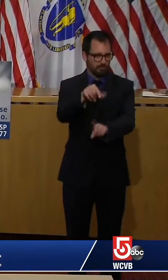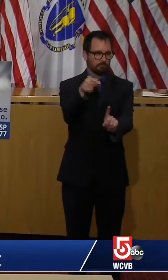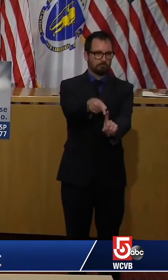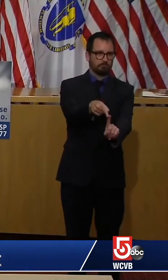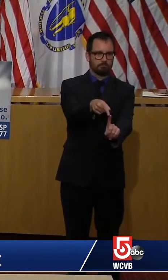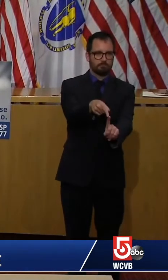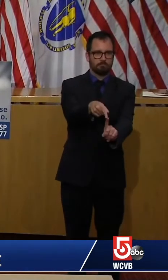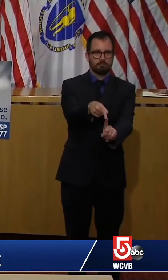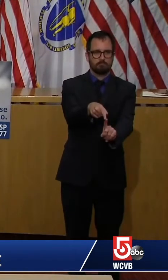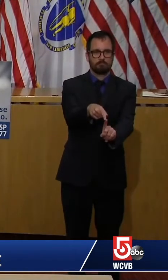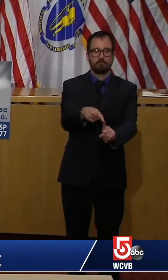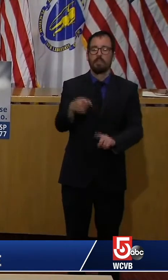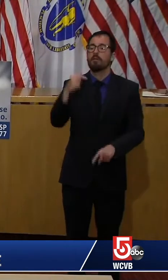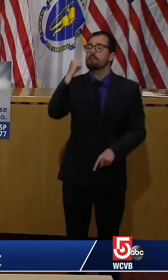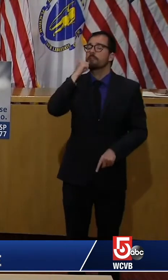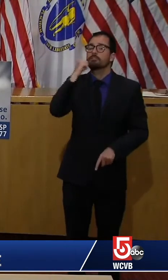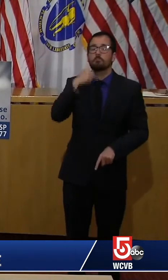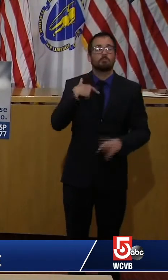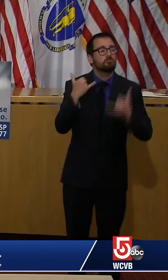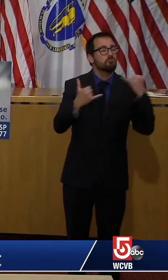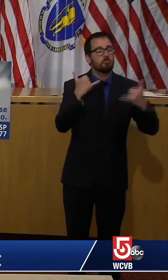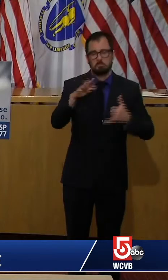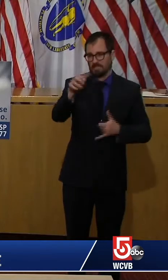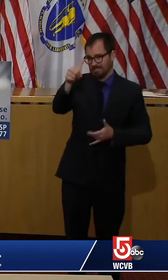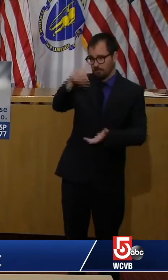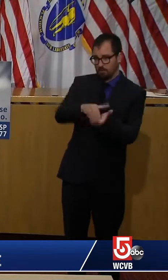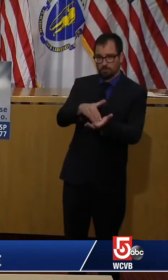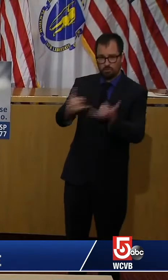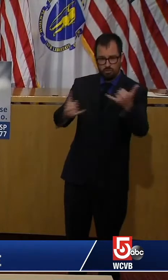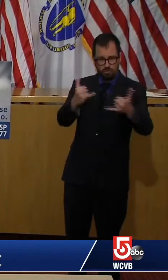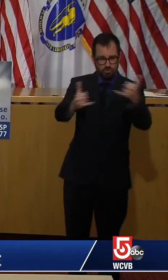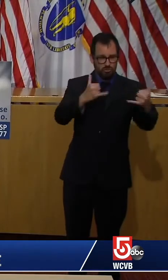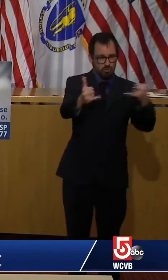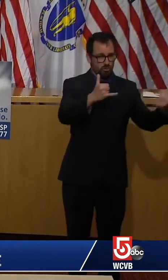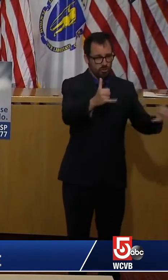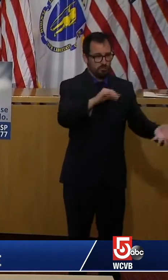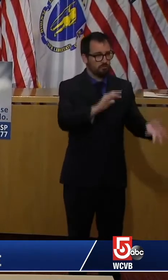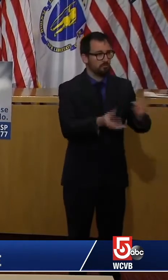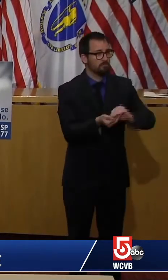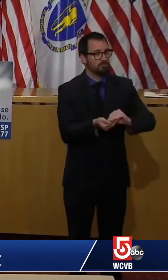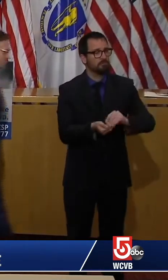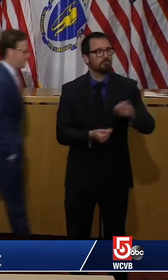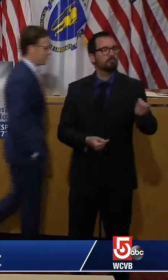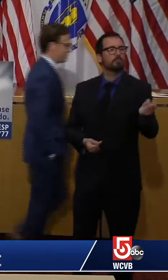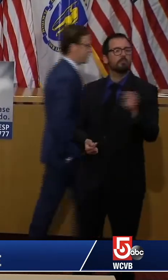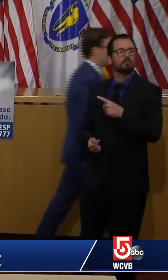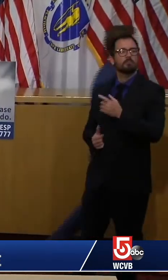fewer calls because we'll have to call you back fewer times. Governor, the national...